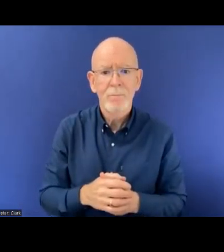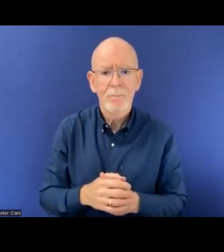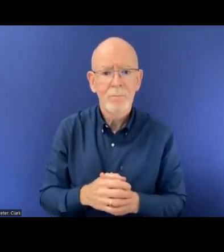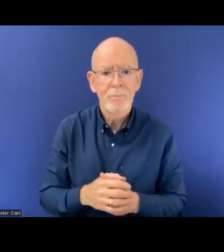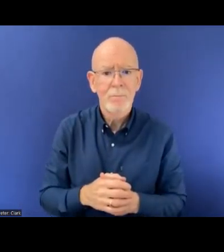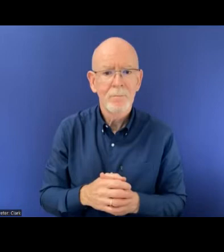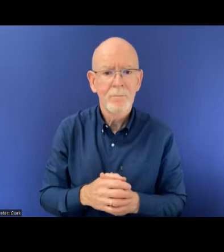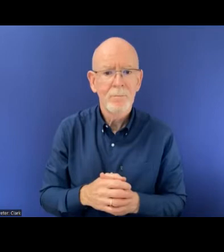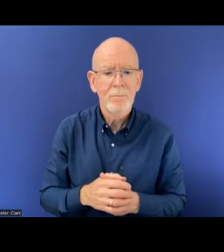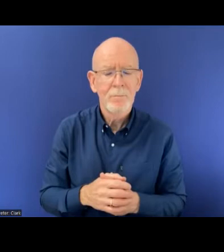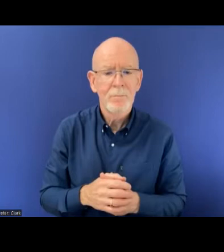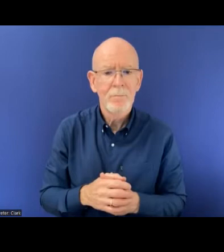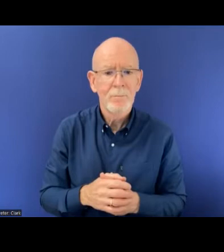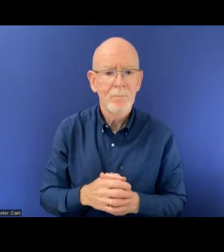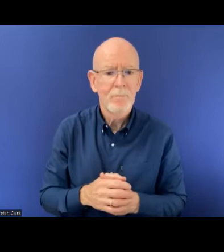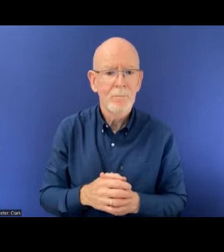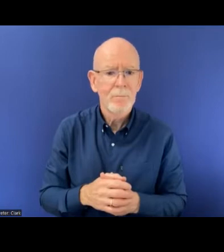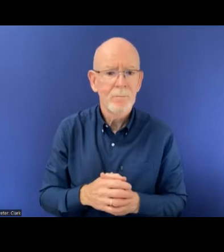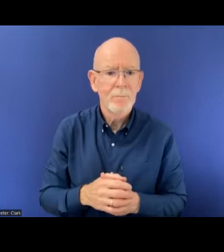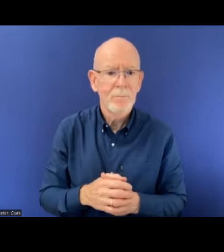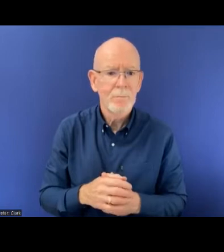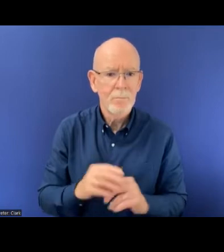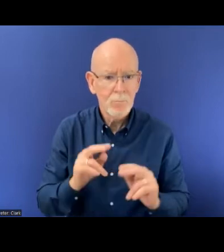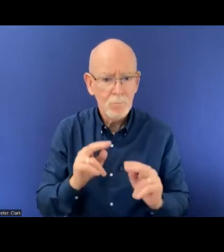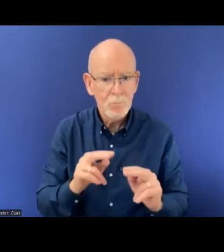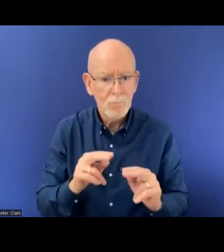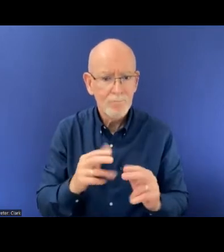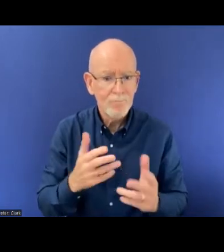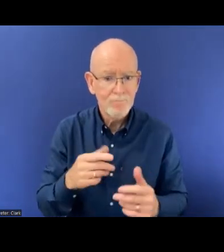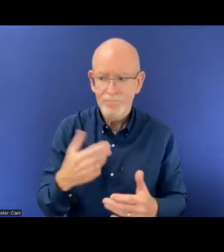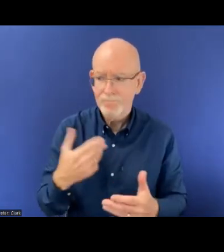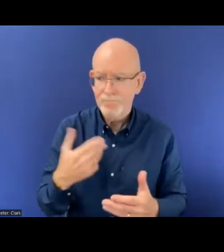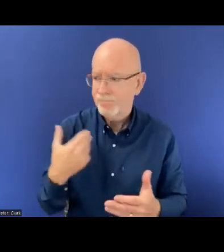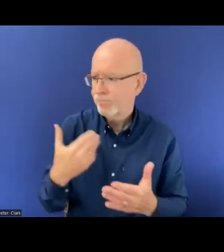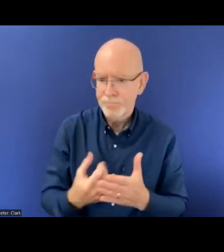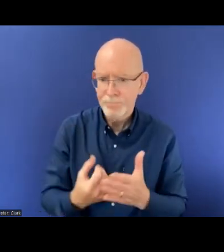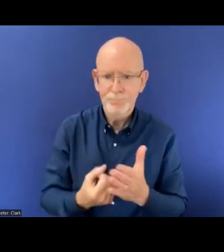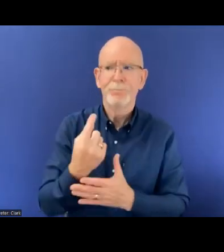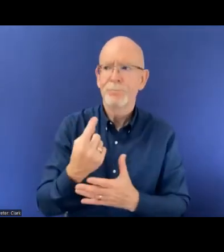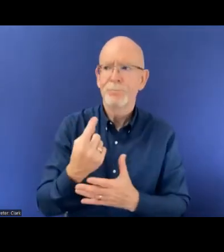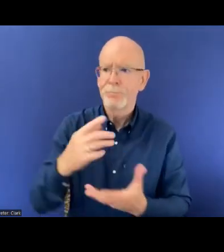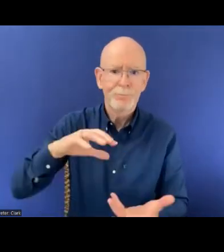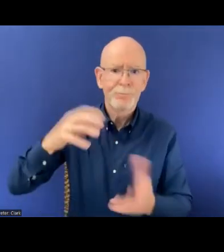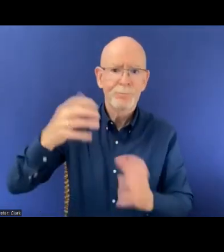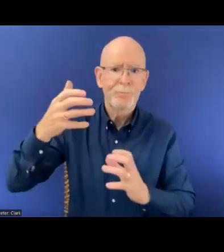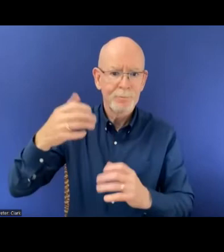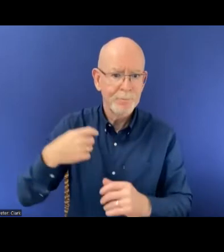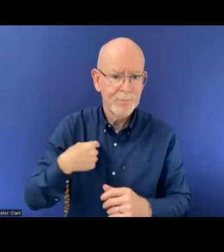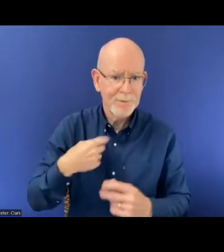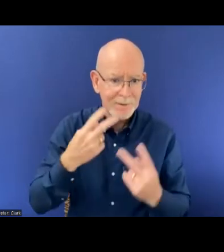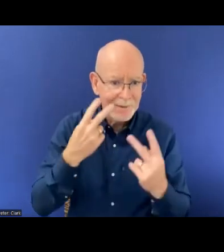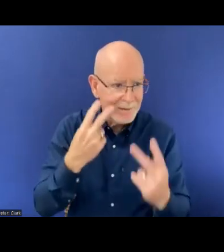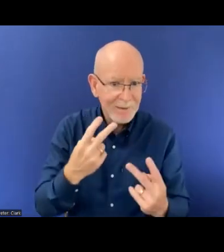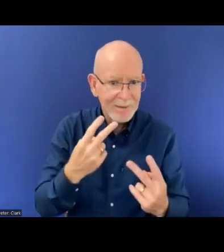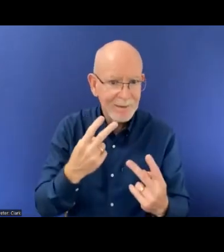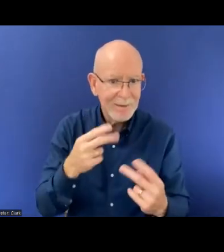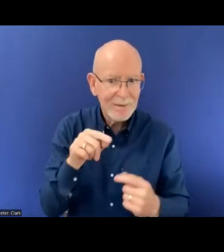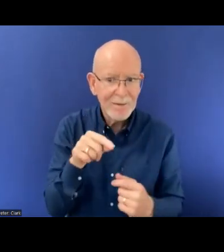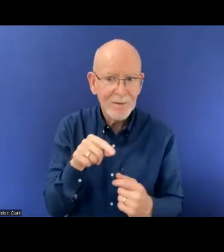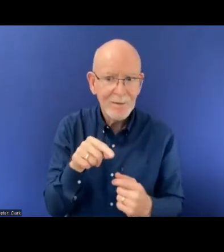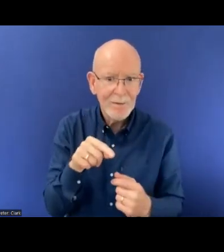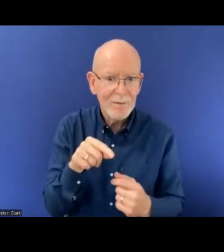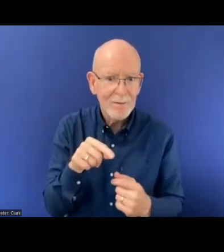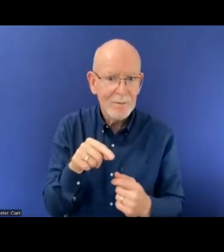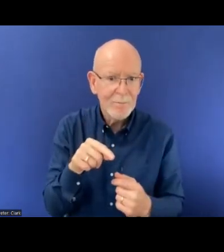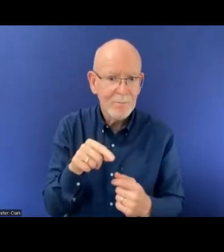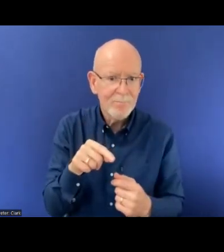education. COVID-19, as you know, has devastated learning for all worldwide.